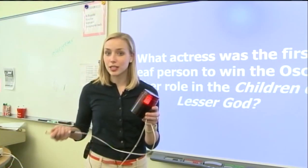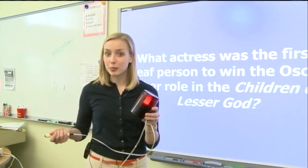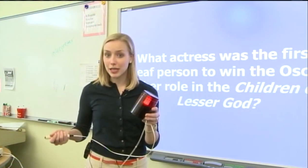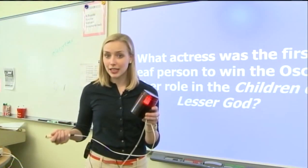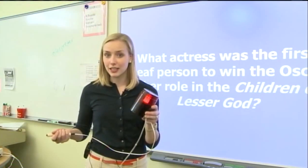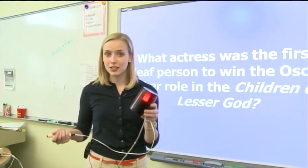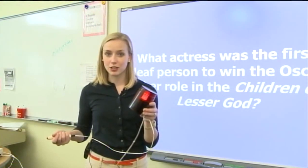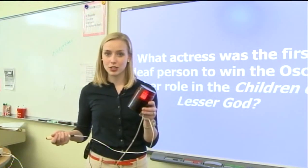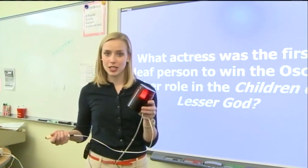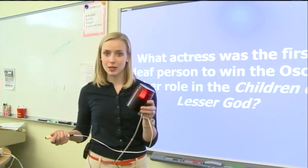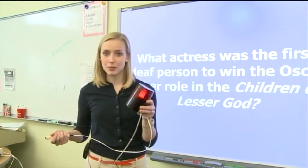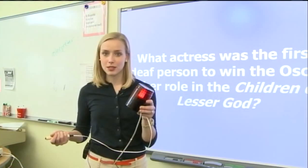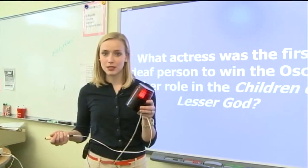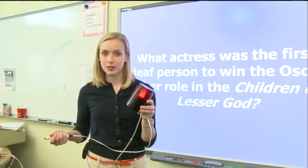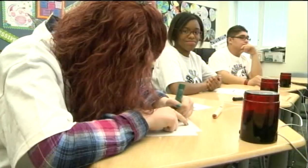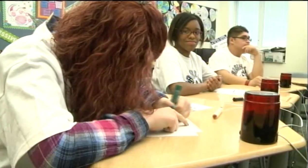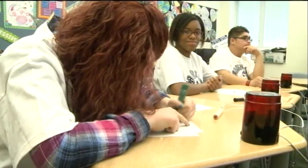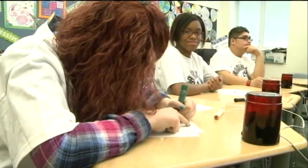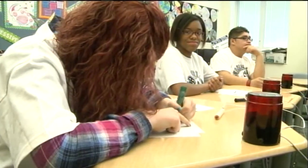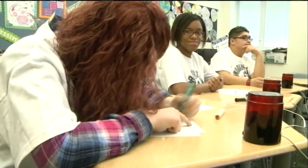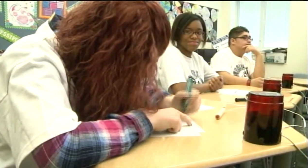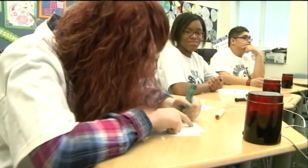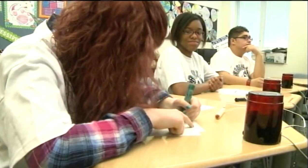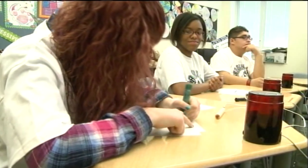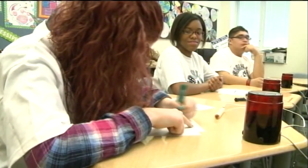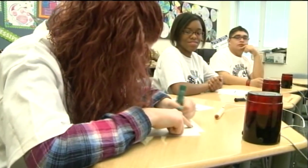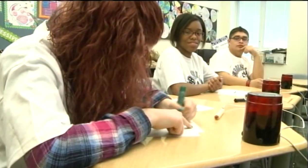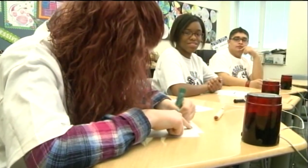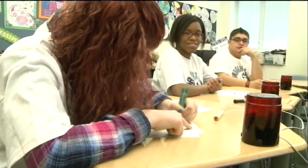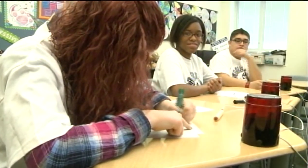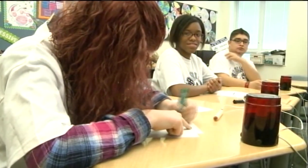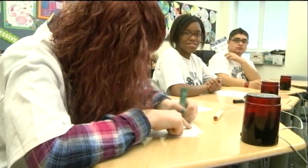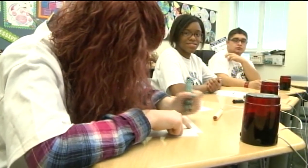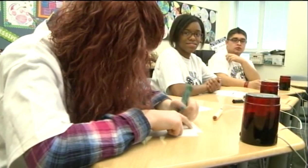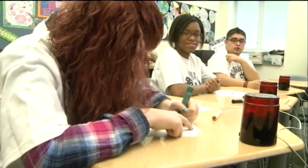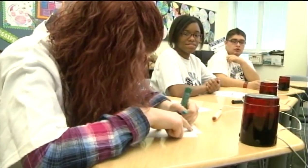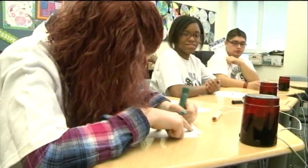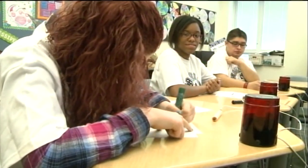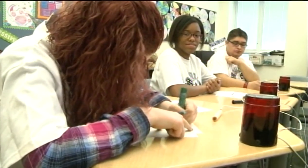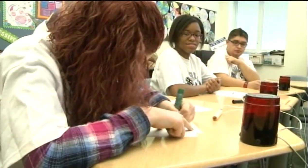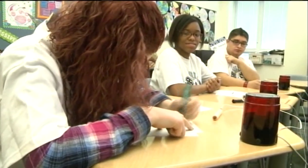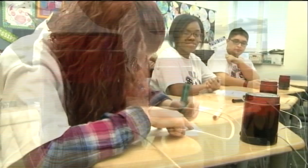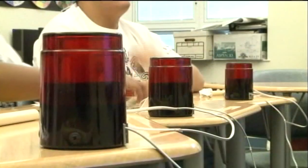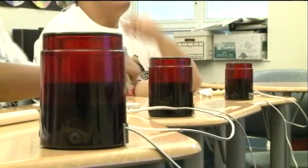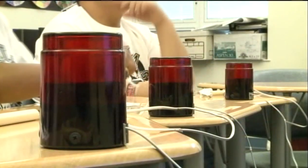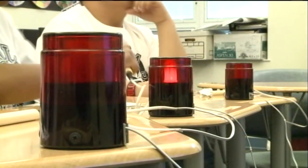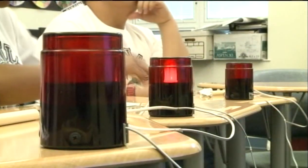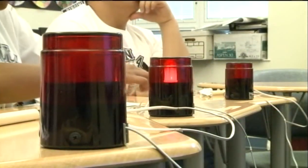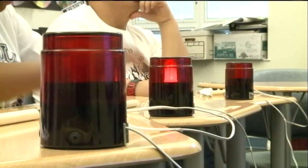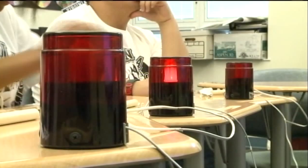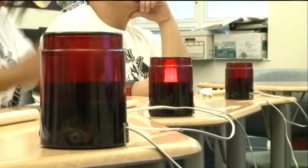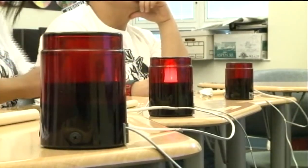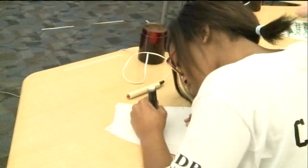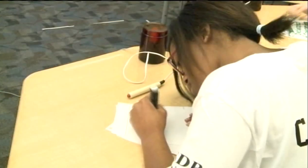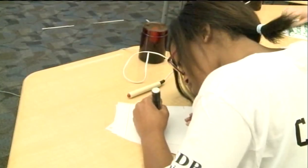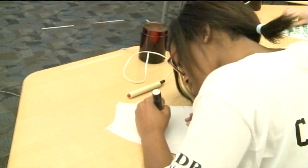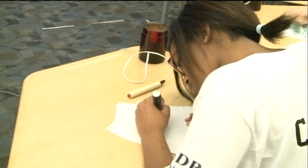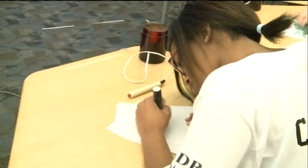COMPETE AGAINST OTHER TEENS. THE STUDENTS WILL COMPETE AGAINST OTHER DEAF STUDENTS FROM AROUND THE COUNTRY. THE COMPETITION HAS